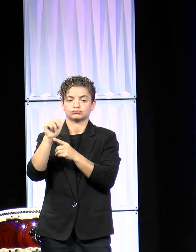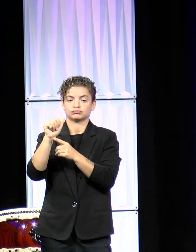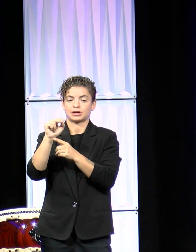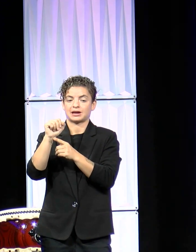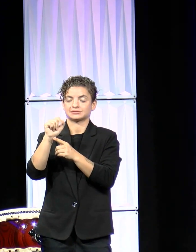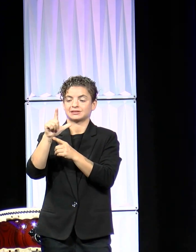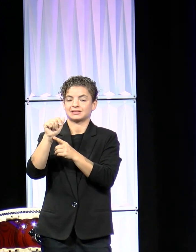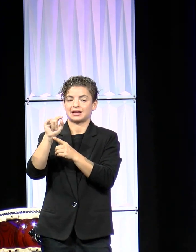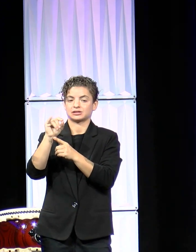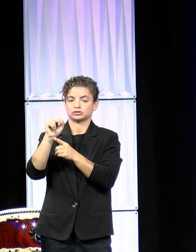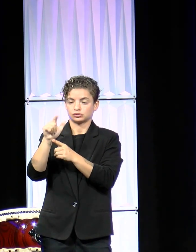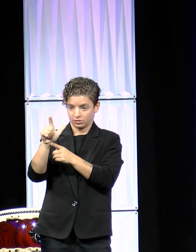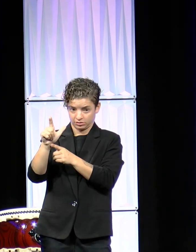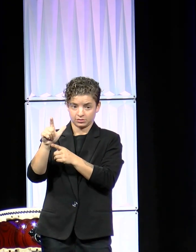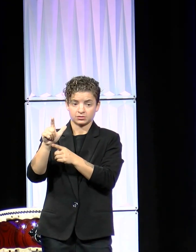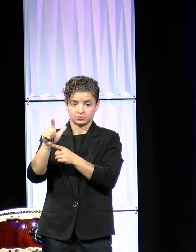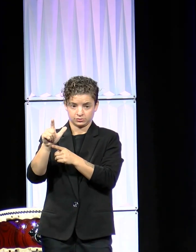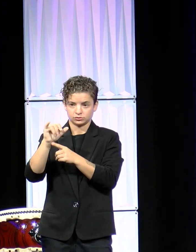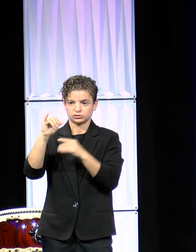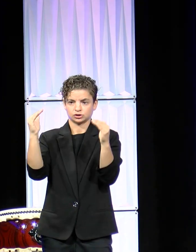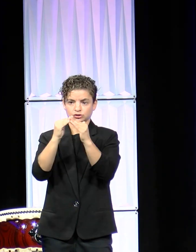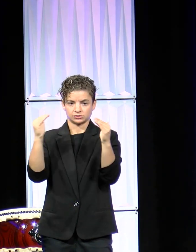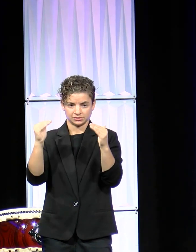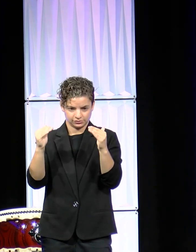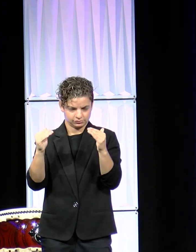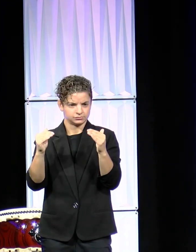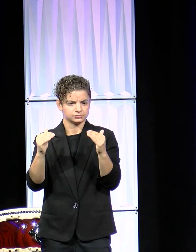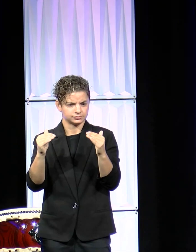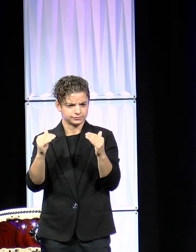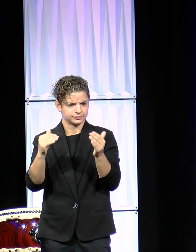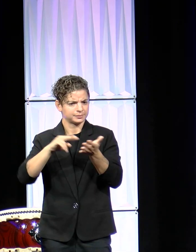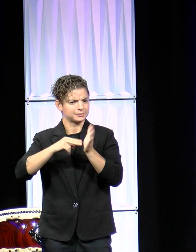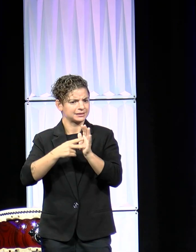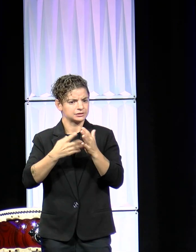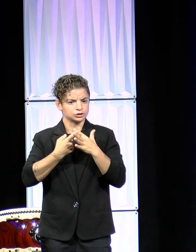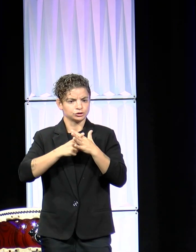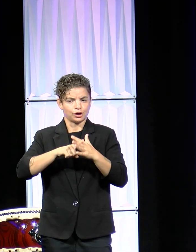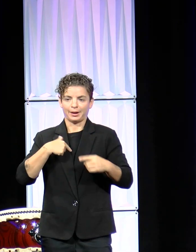starts with an apology, or Alyssa Ackerman said, an amend.